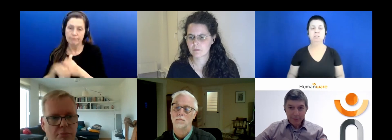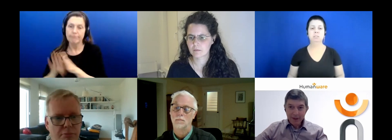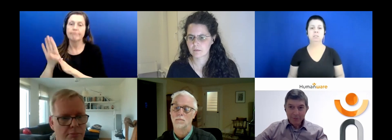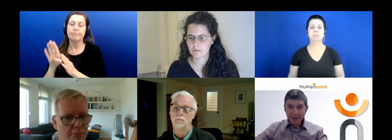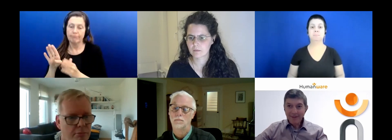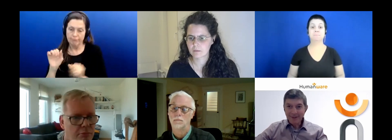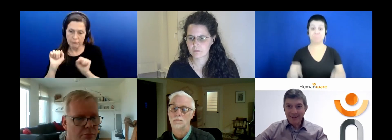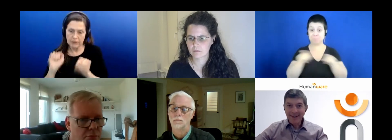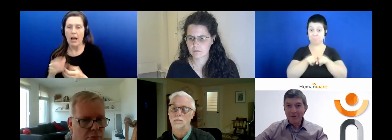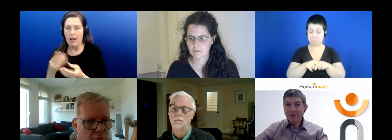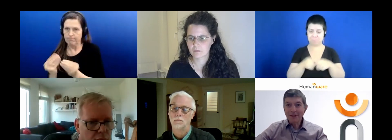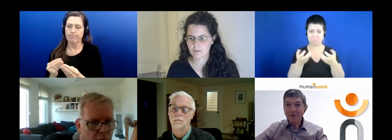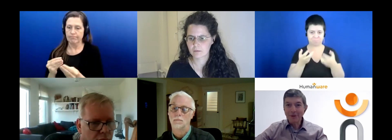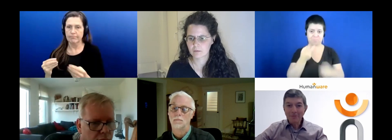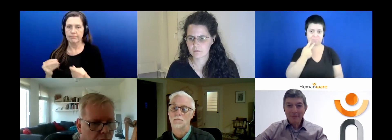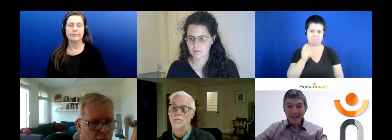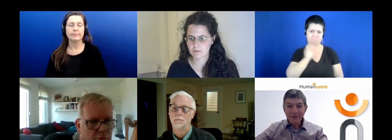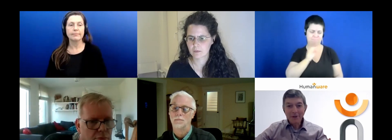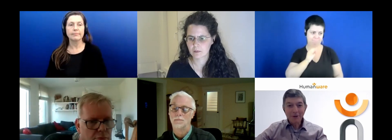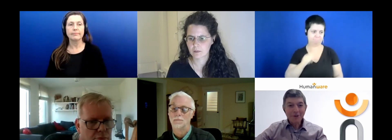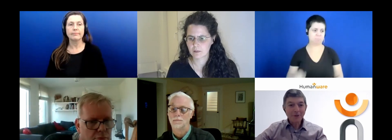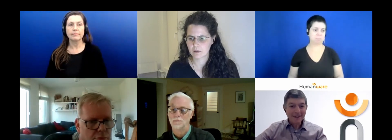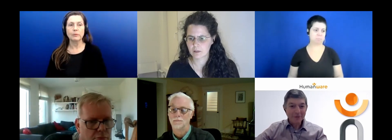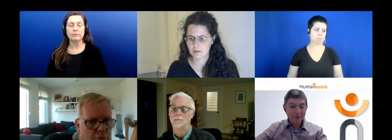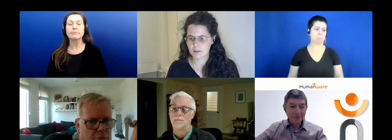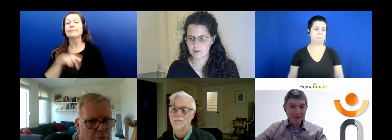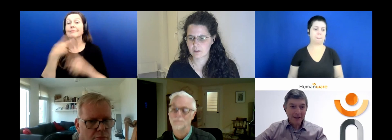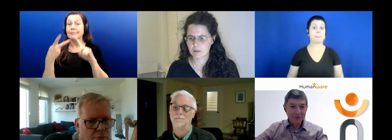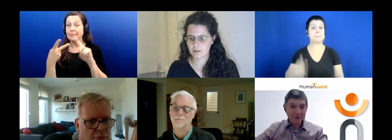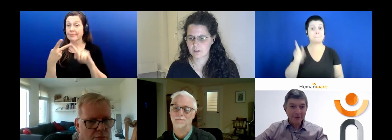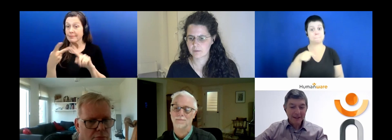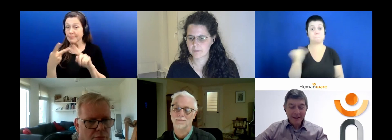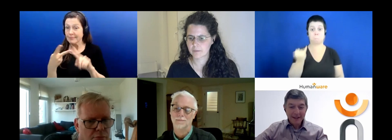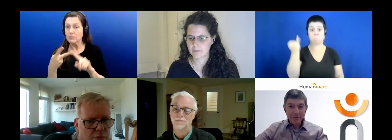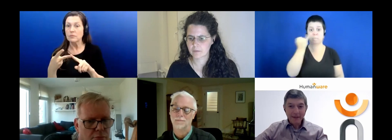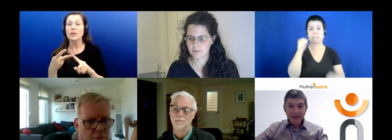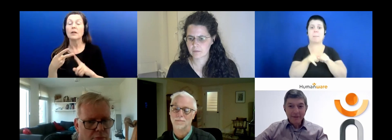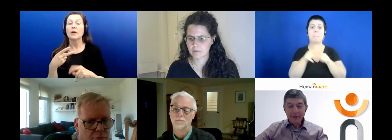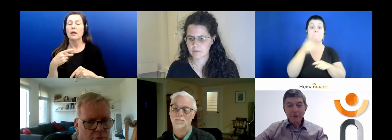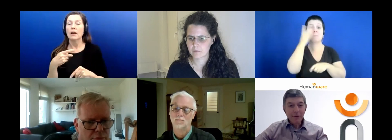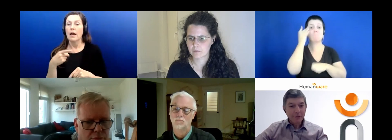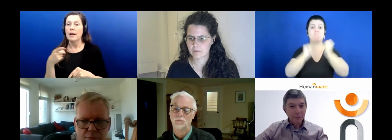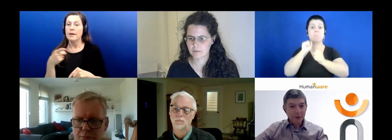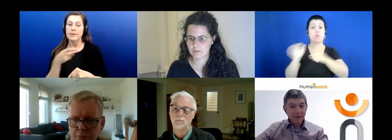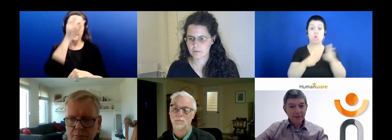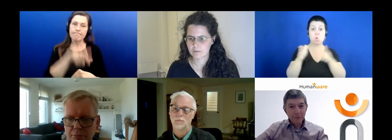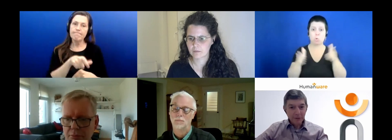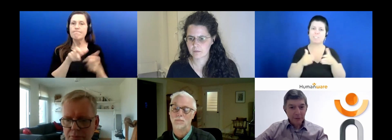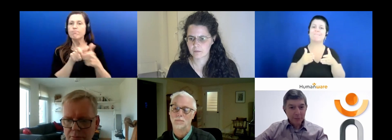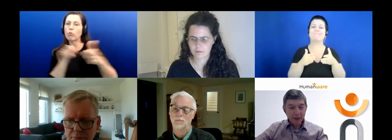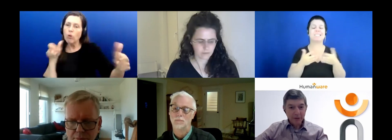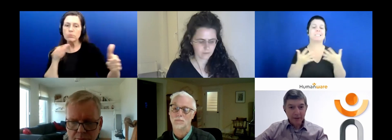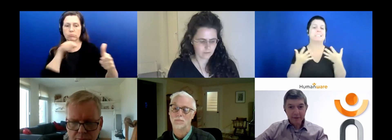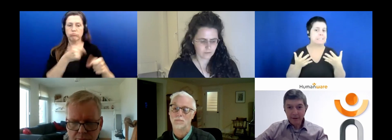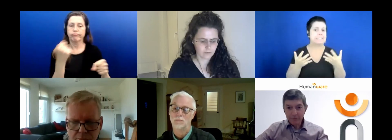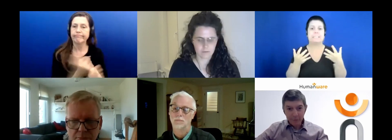that I want to make, but that's very central and very frustrating for manufacturers, very often when we see